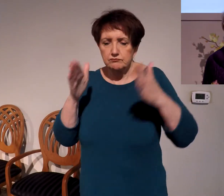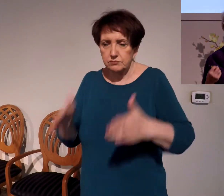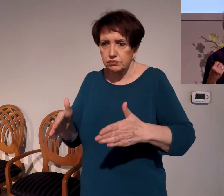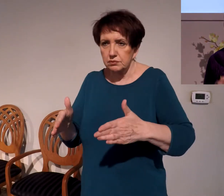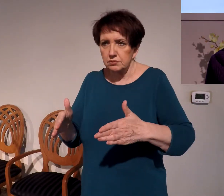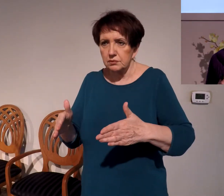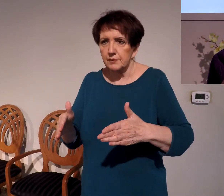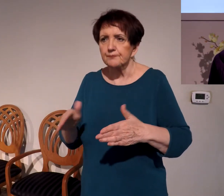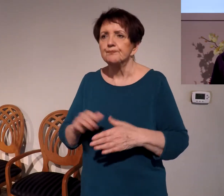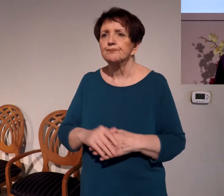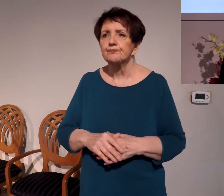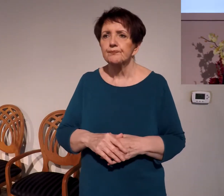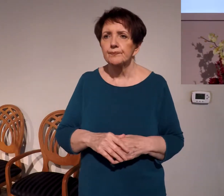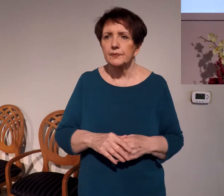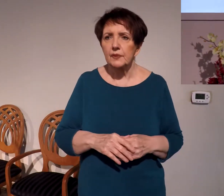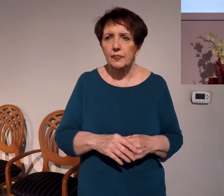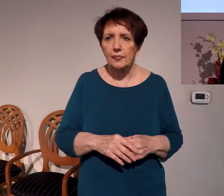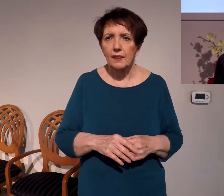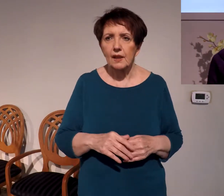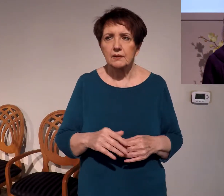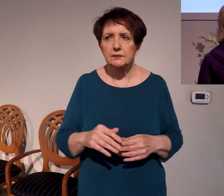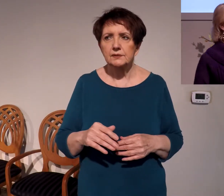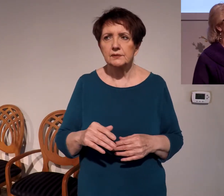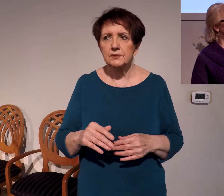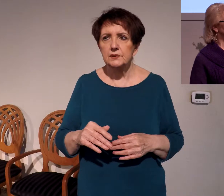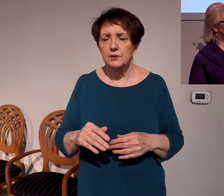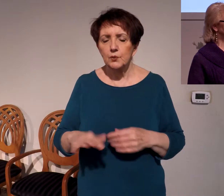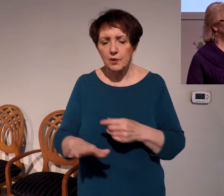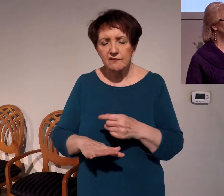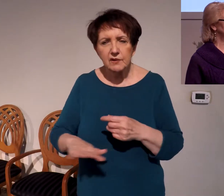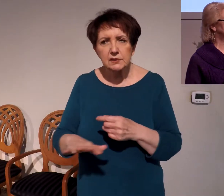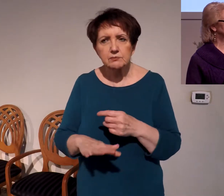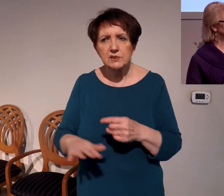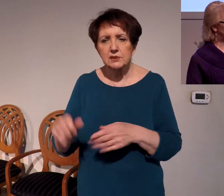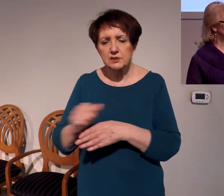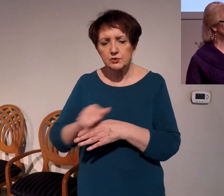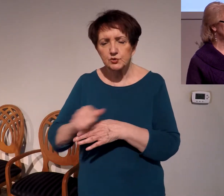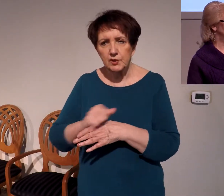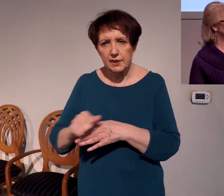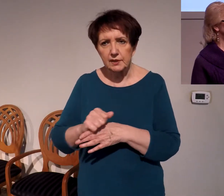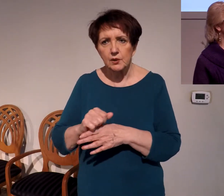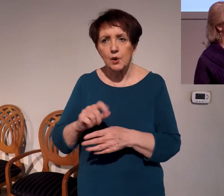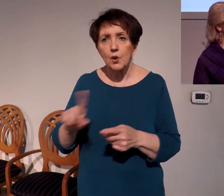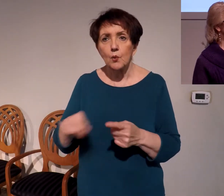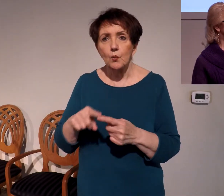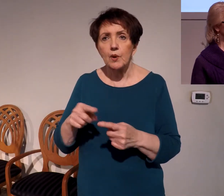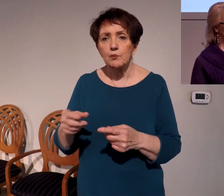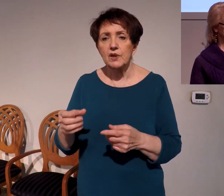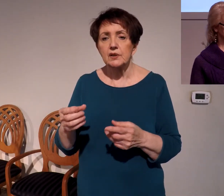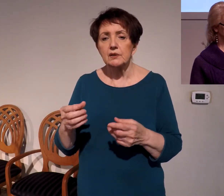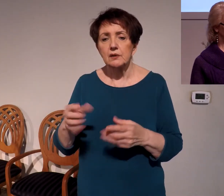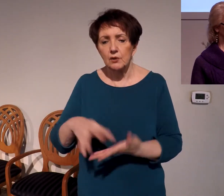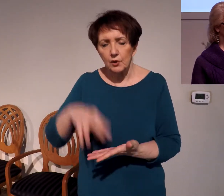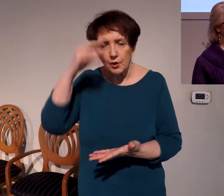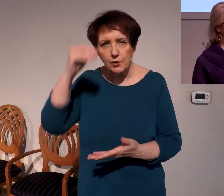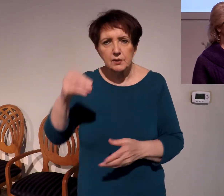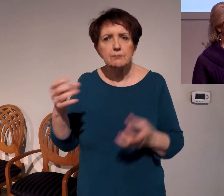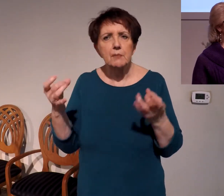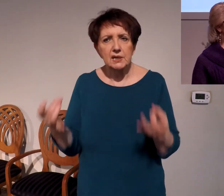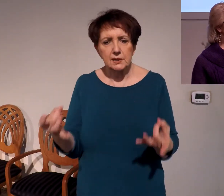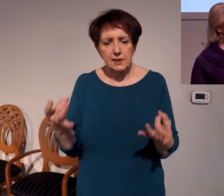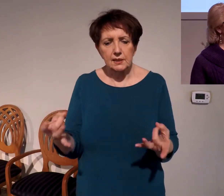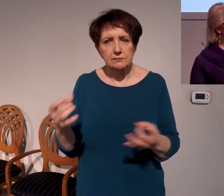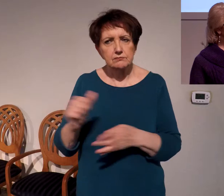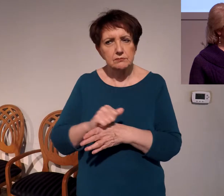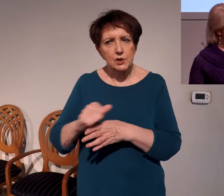discipline is fundamentally trained. We are fundamentally trained in it when we train ourselves in the meditation practice.